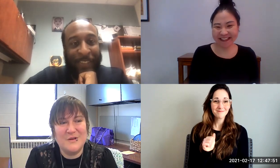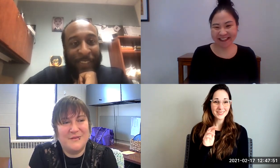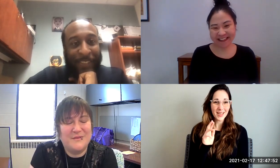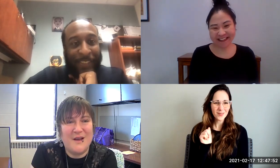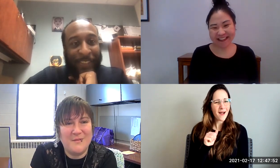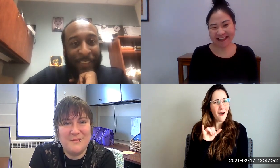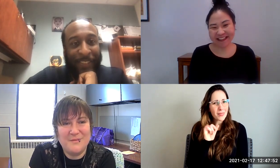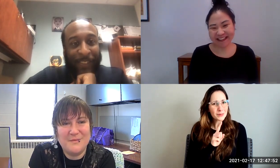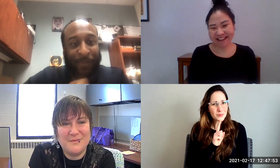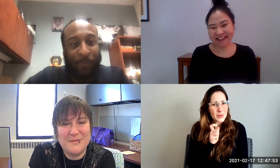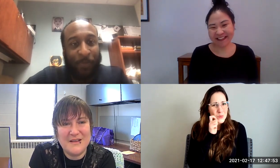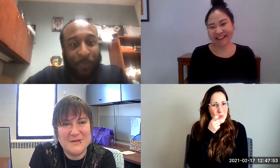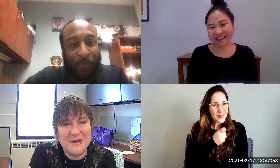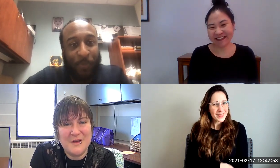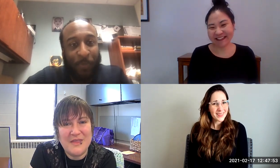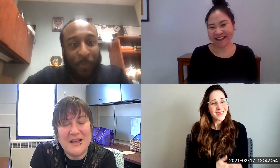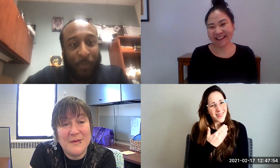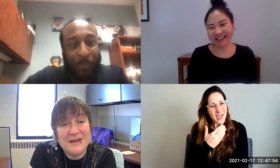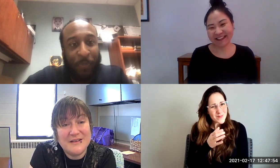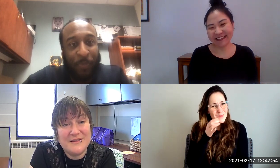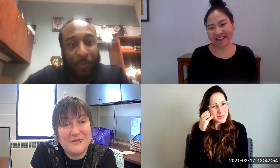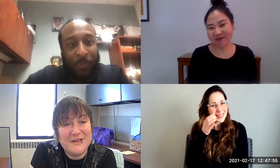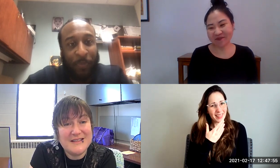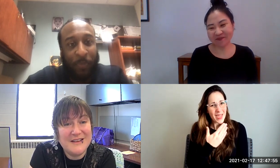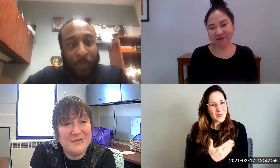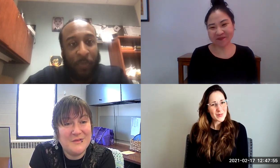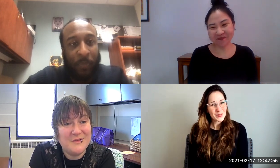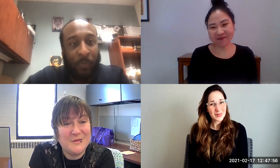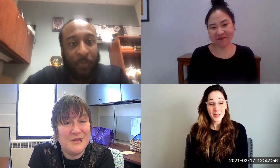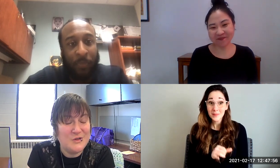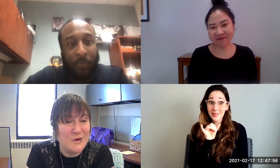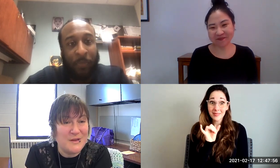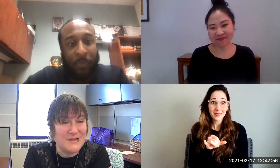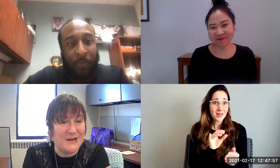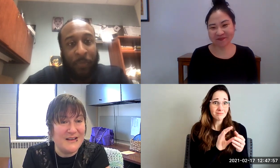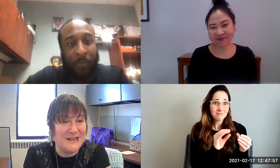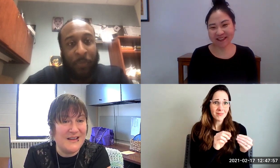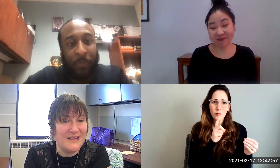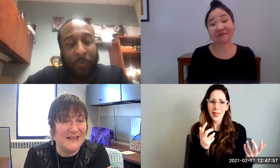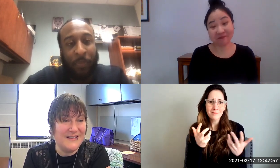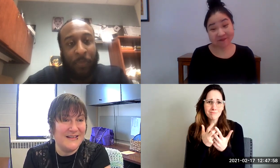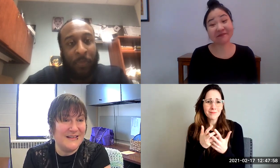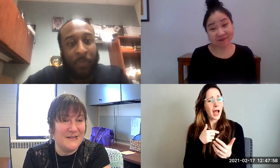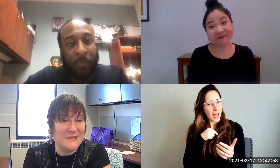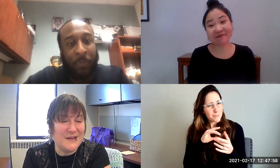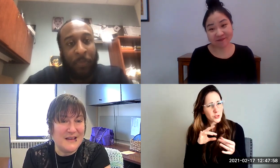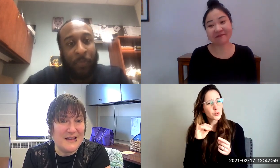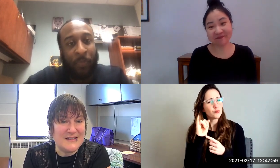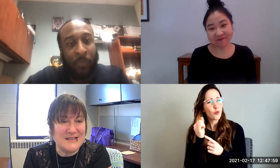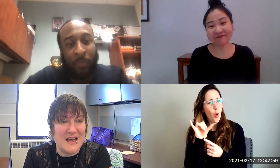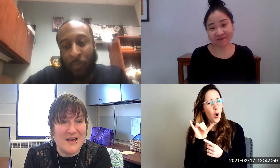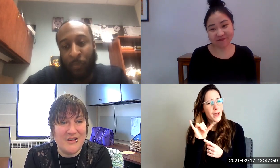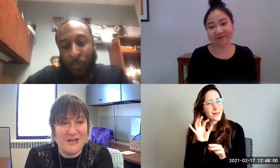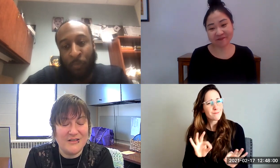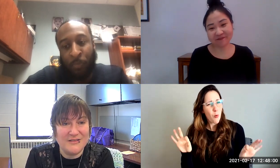really cool. Thanks, Camille. And that, it fits in with the joy piece, right? Like,